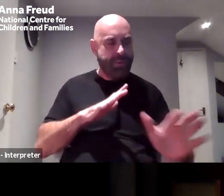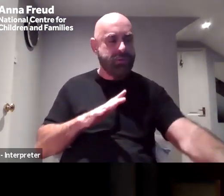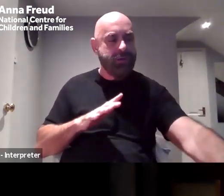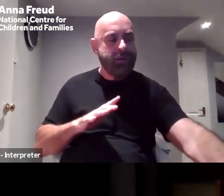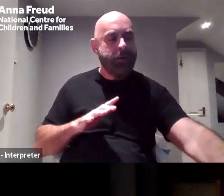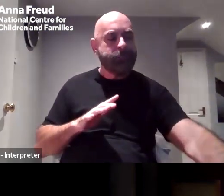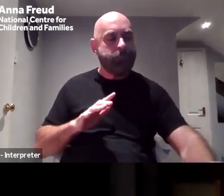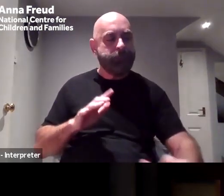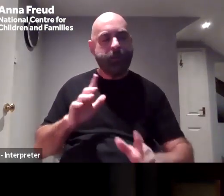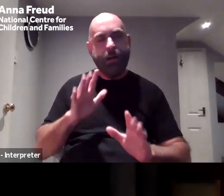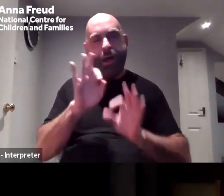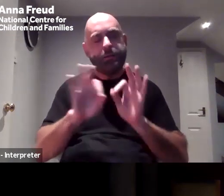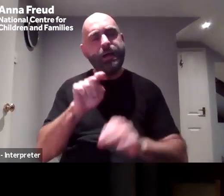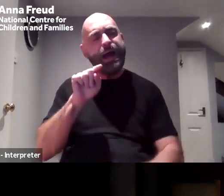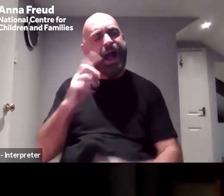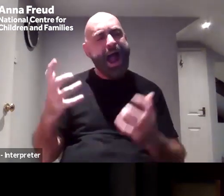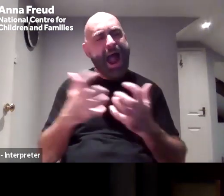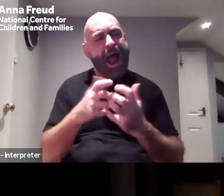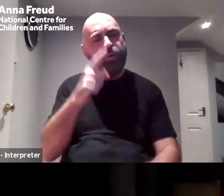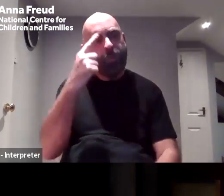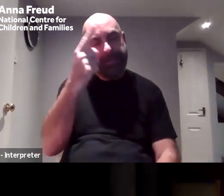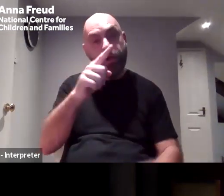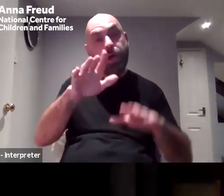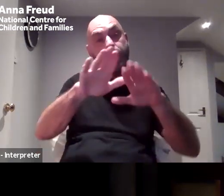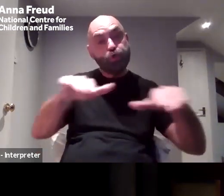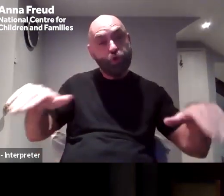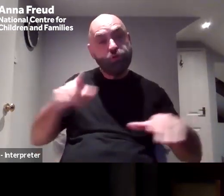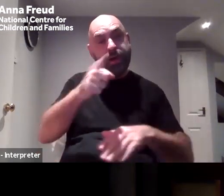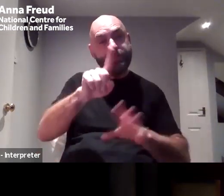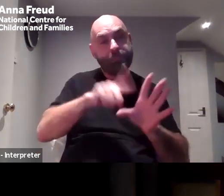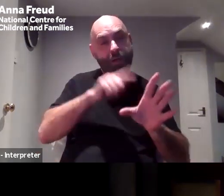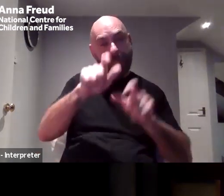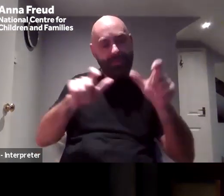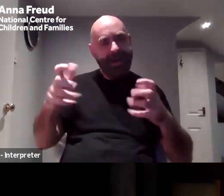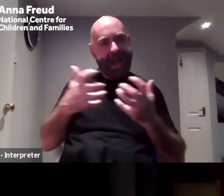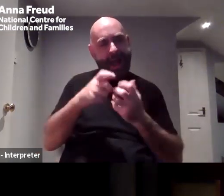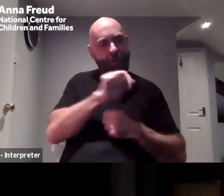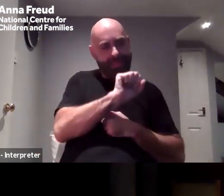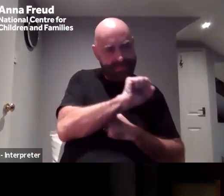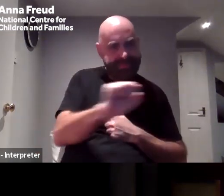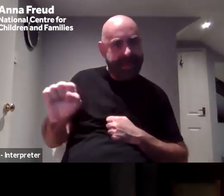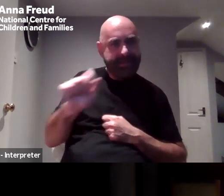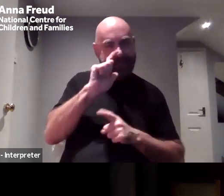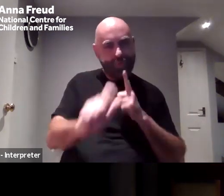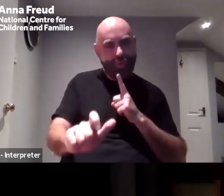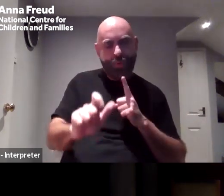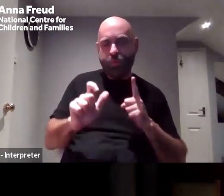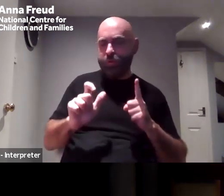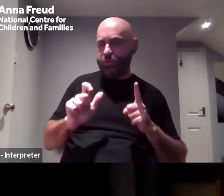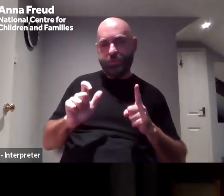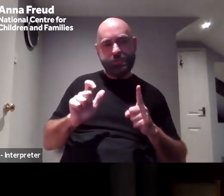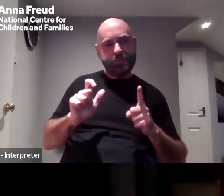be doing my job. How do you think children and young people can play a role in tackling